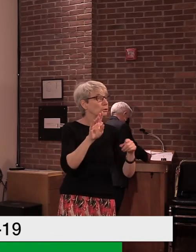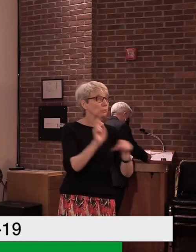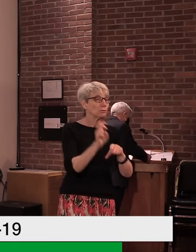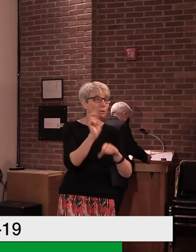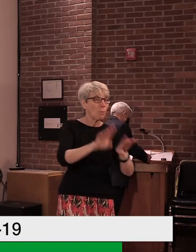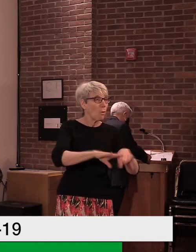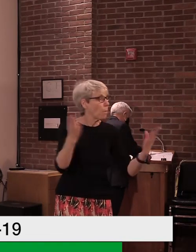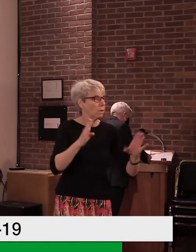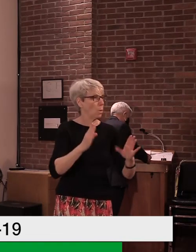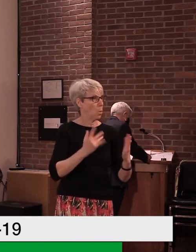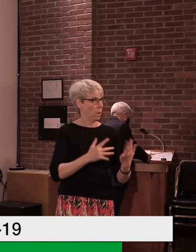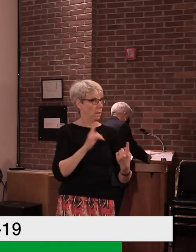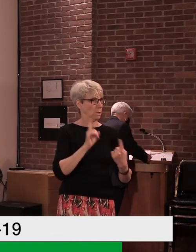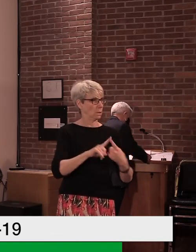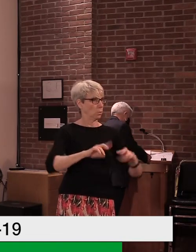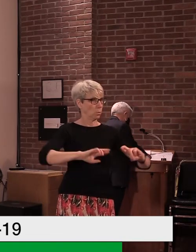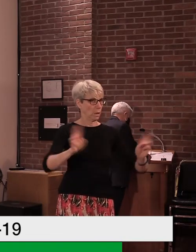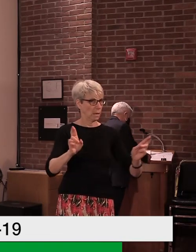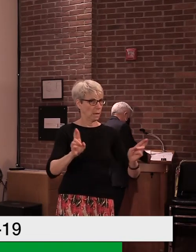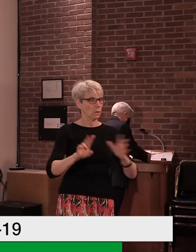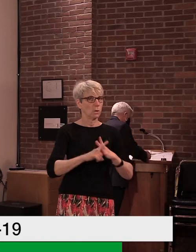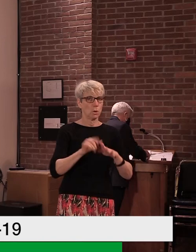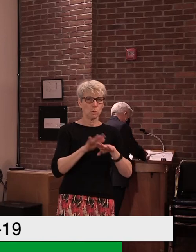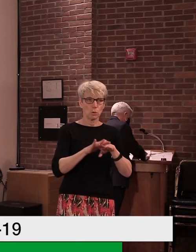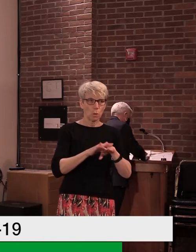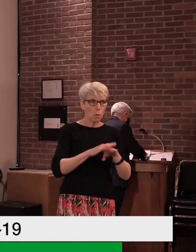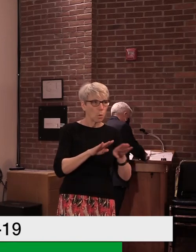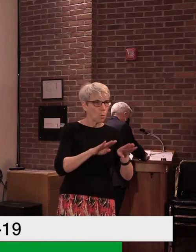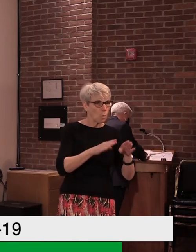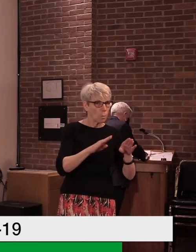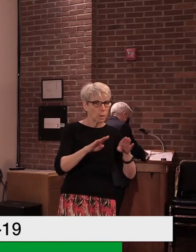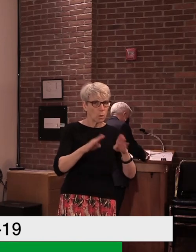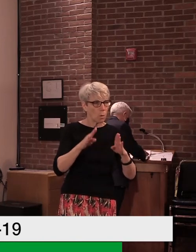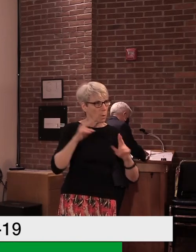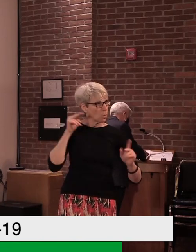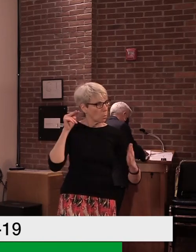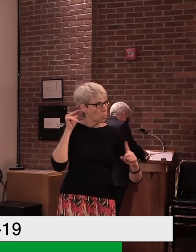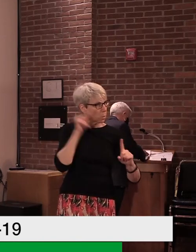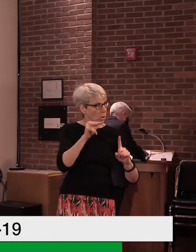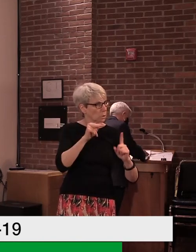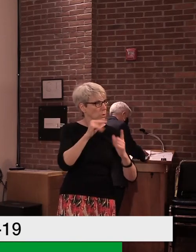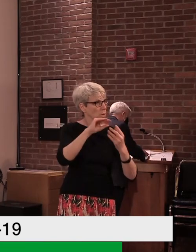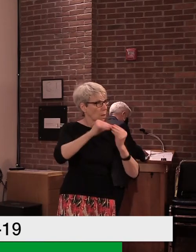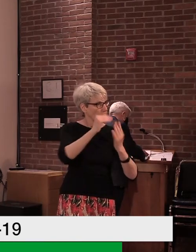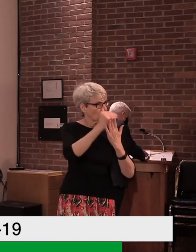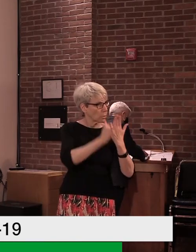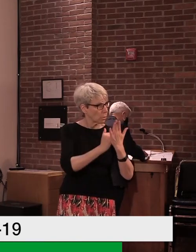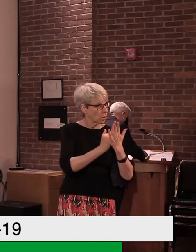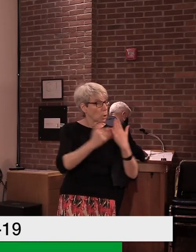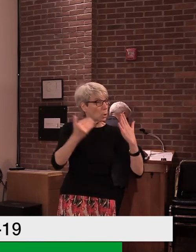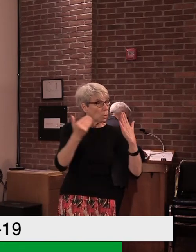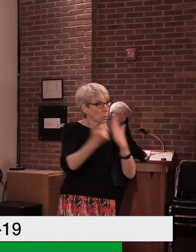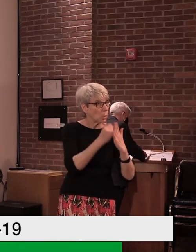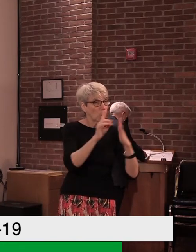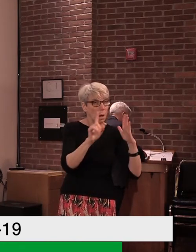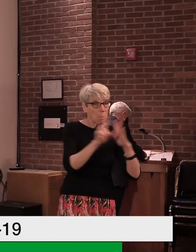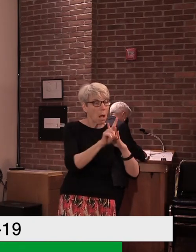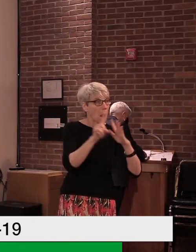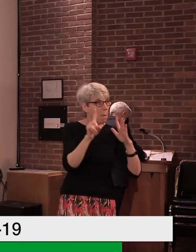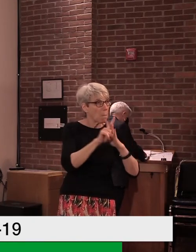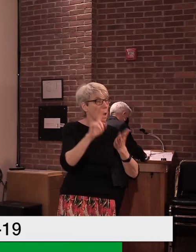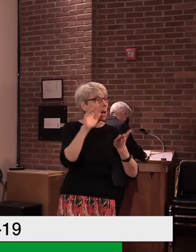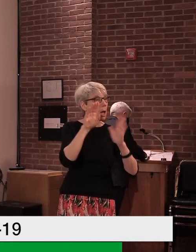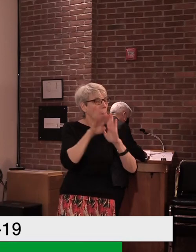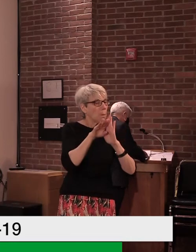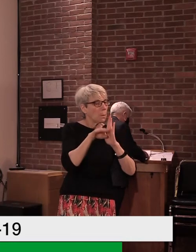We began the reopening process cautiously, and only when we had a sustained decrease in new cases and an adequate level